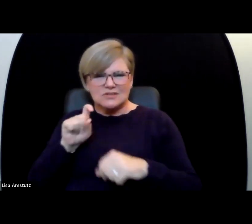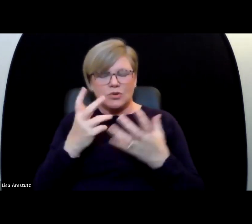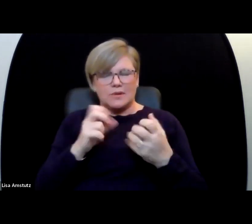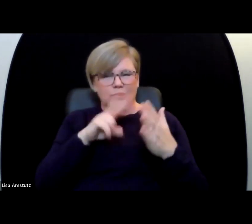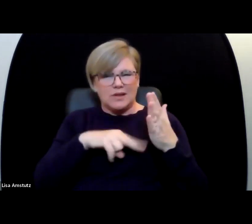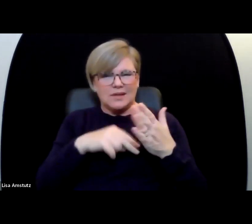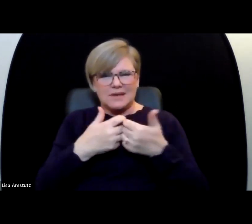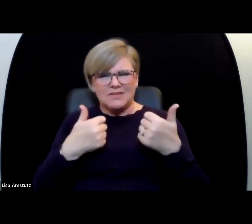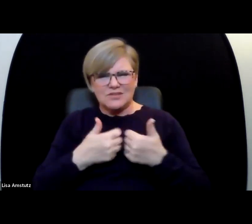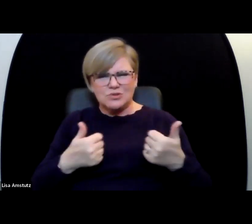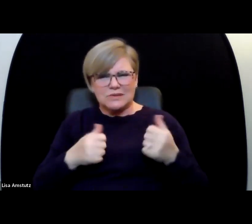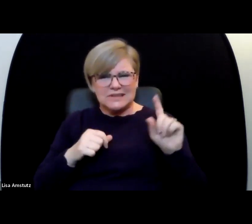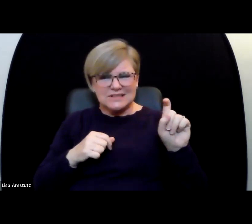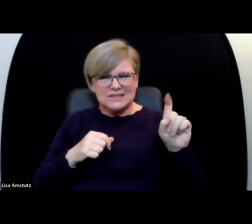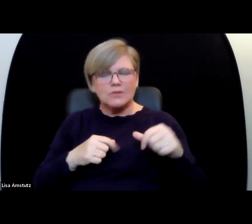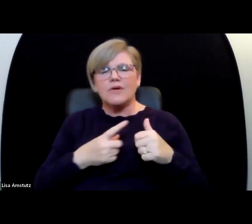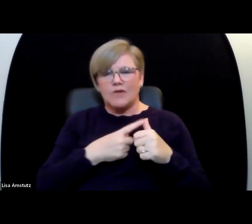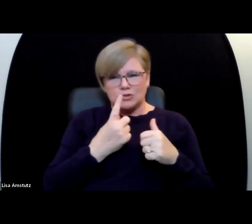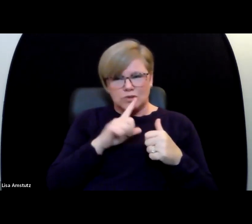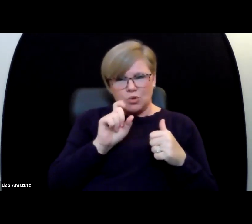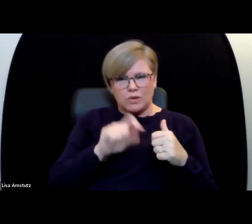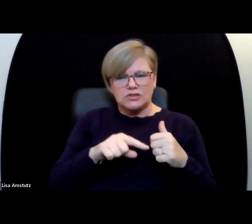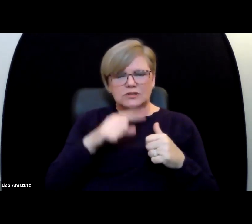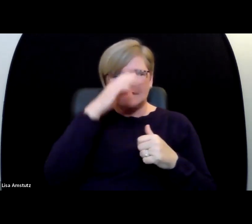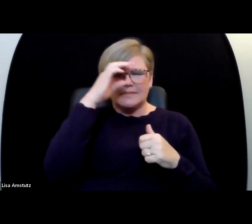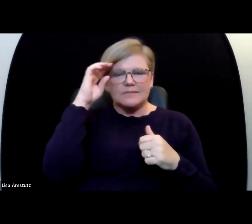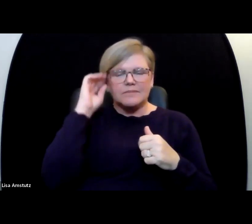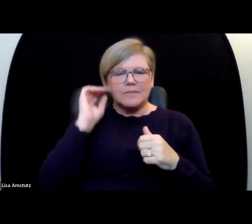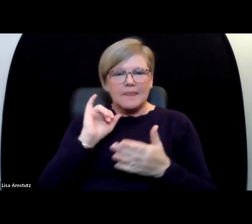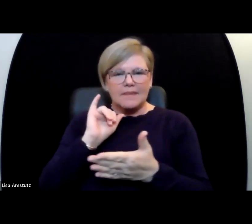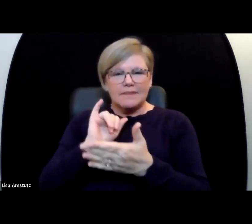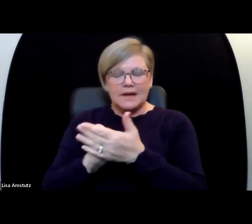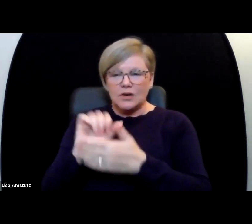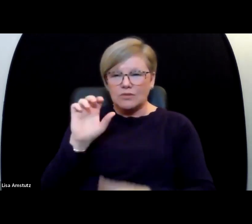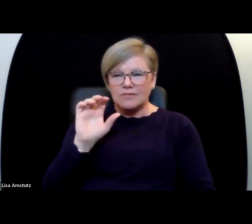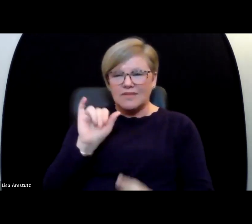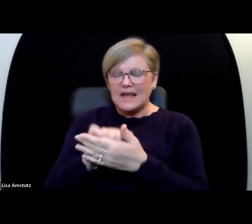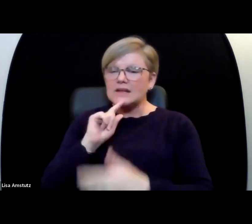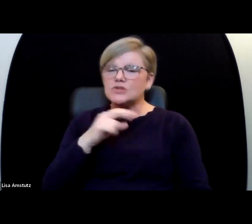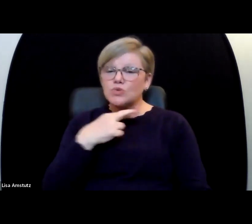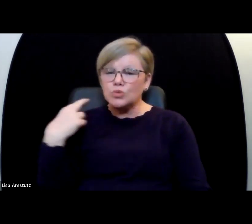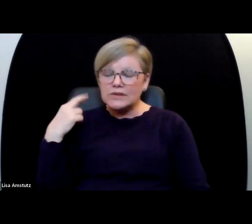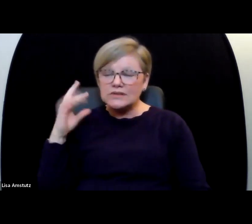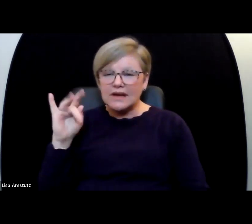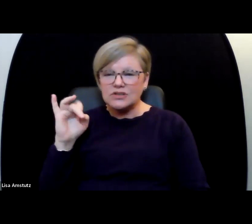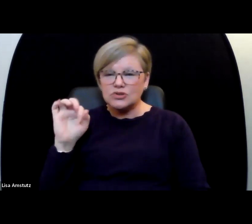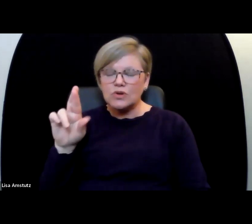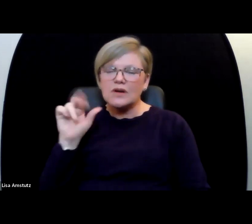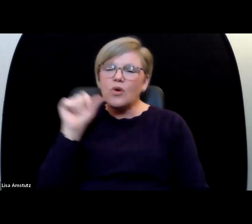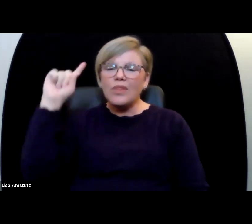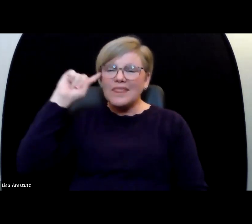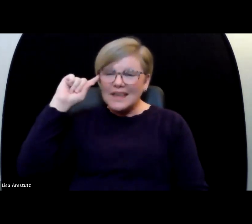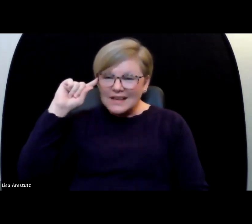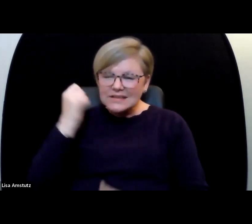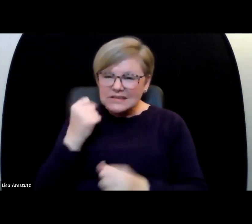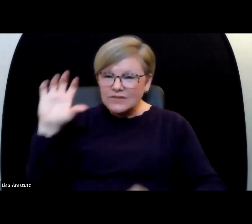Let me take the first one there. And the first one is that it's a risk factor. In other words, I don't think it's a safe assumption to